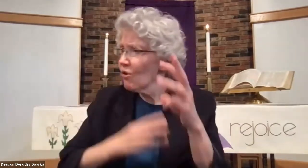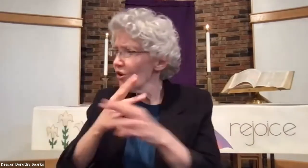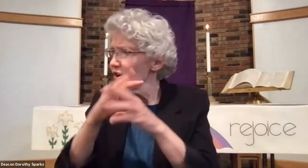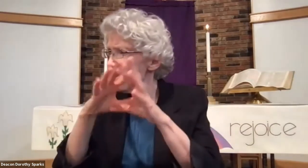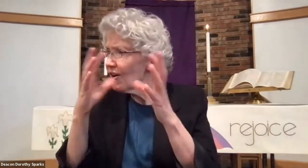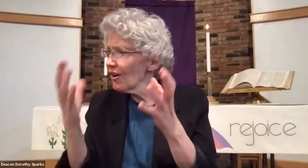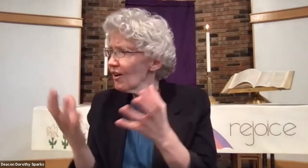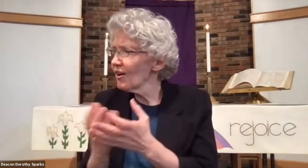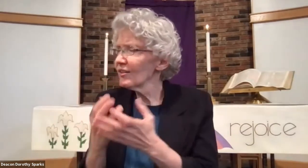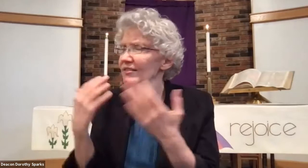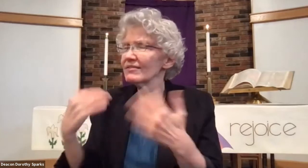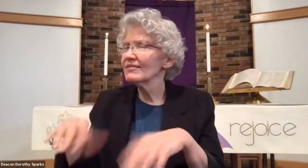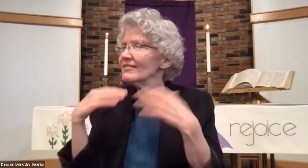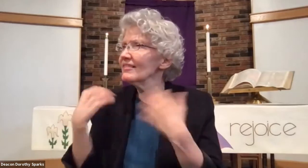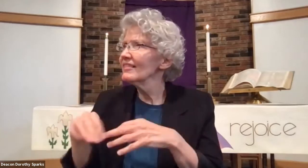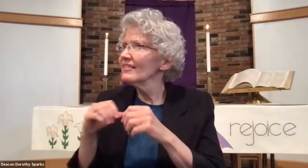Everlasting God,